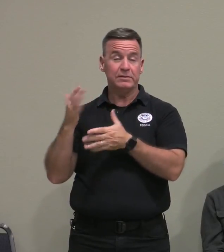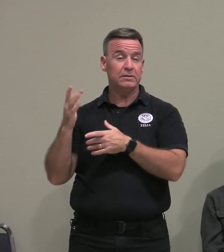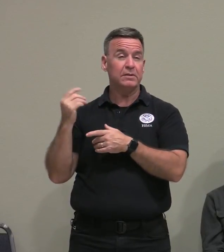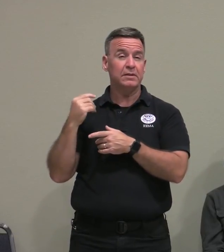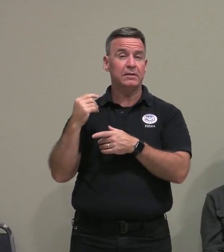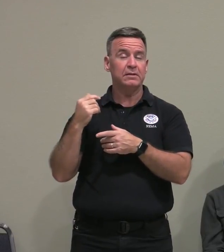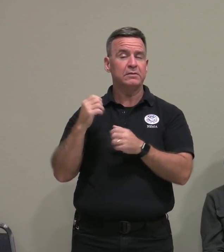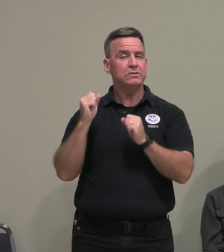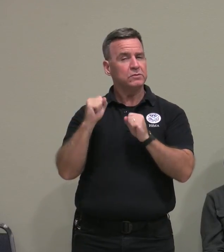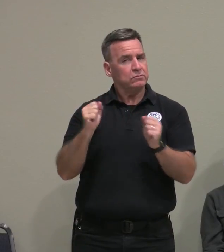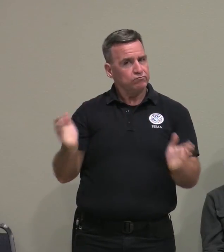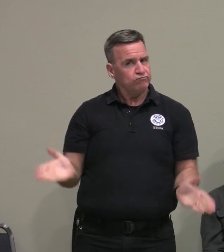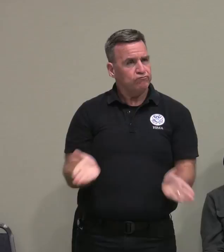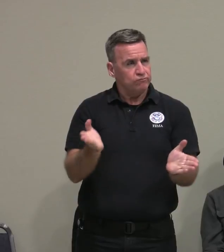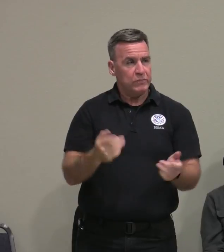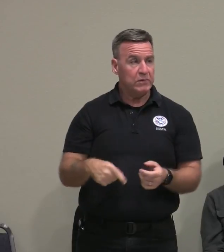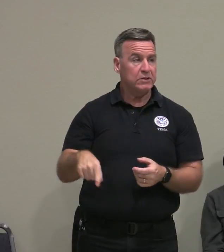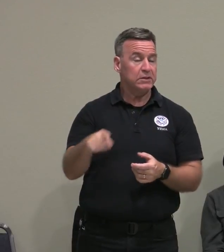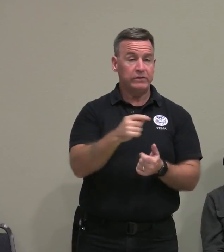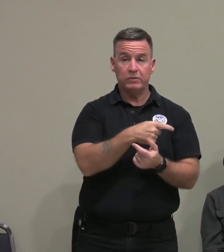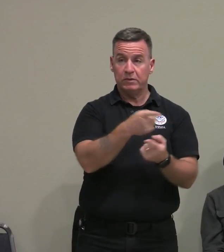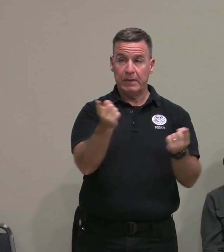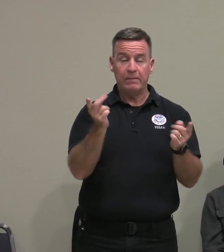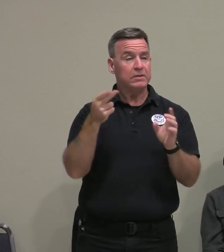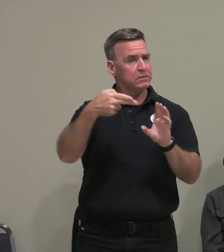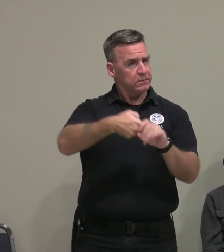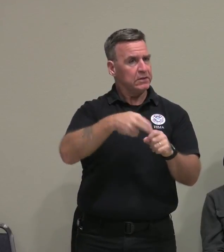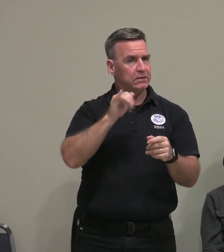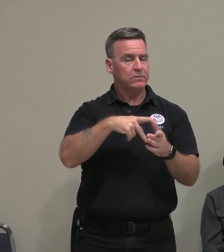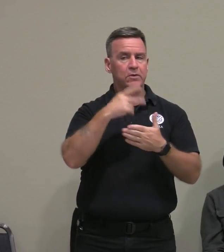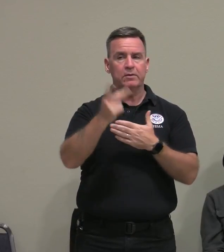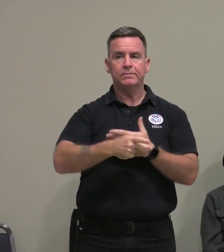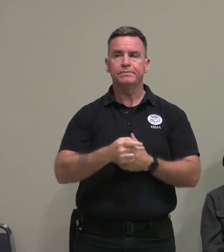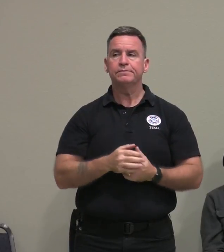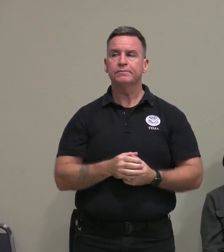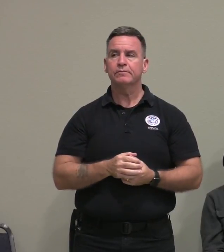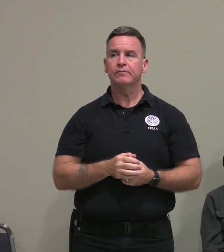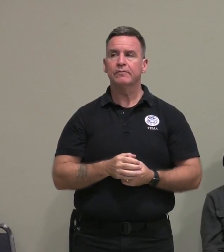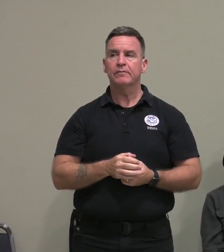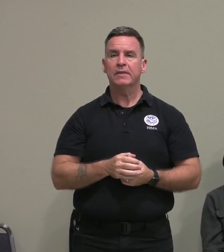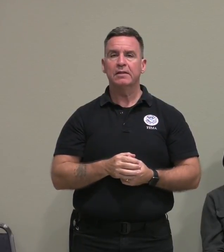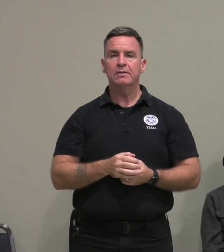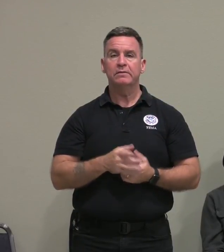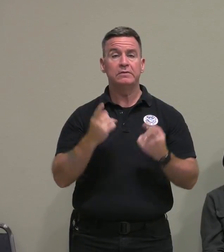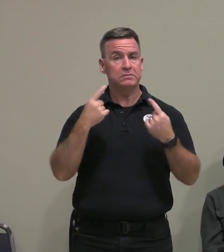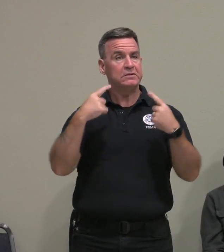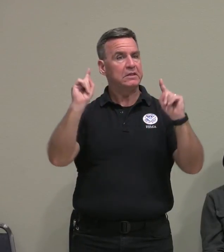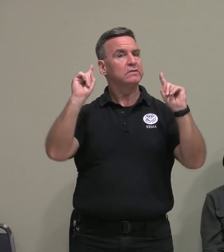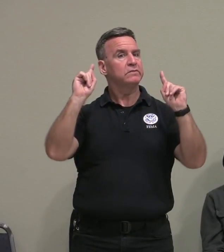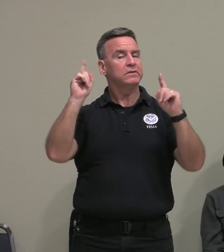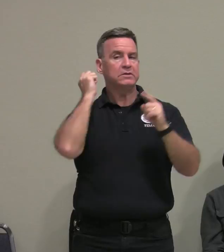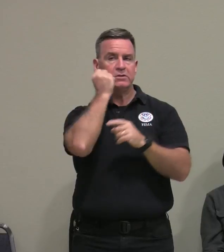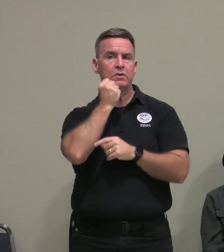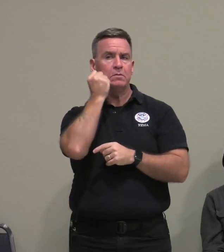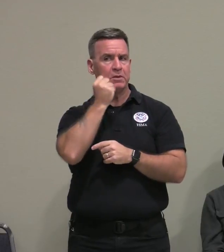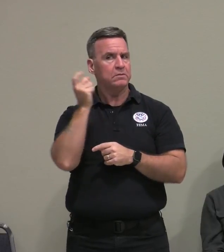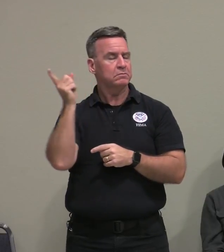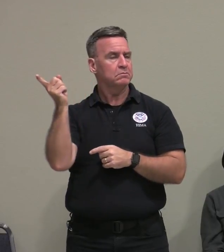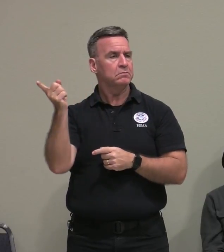I highly encourage everybody to participate in this program. It was very, very successful in Sonoma.